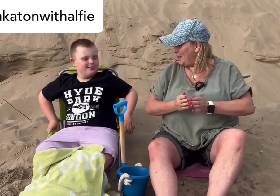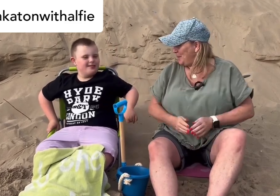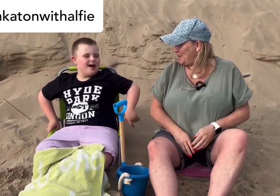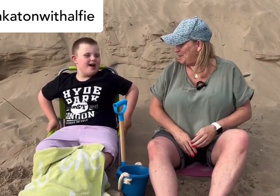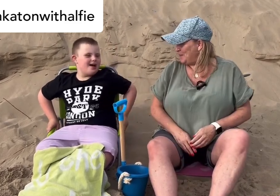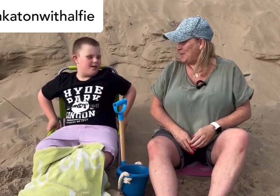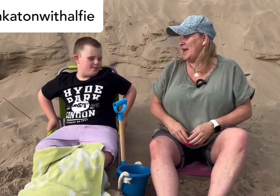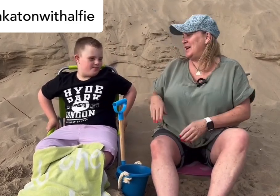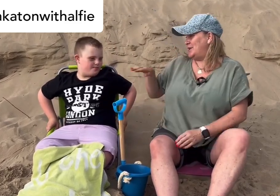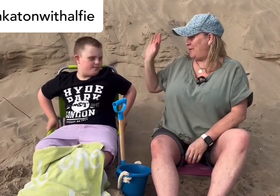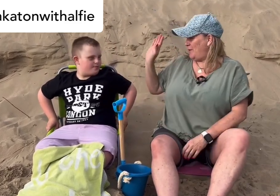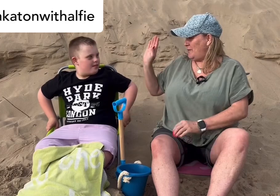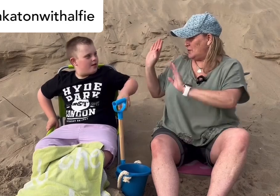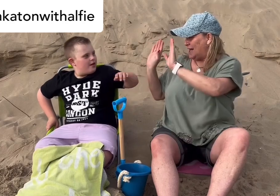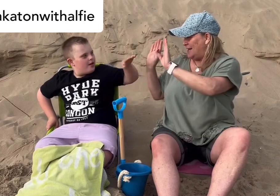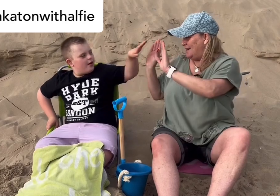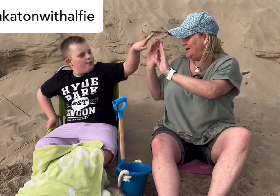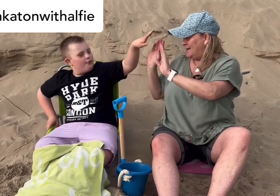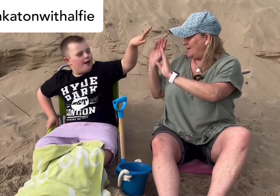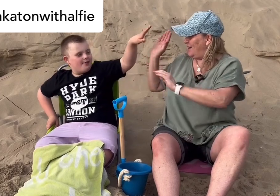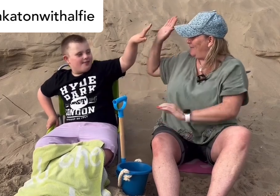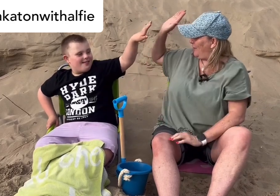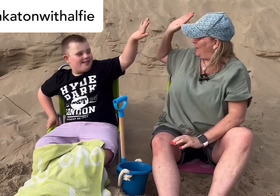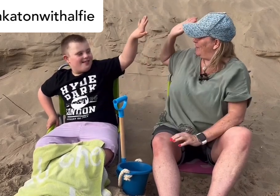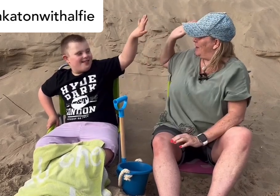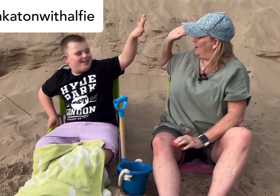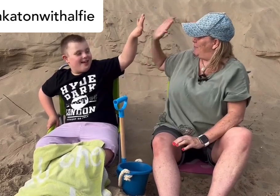Yeah. Do you want 5 or 10? Oh, what? 5. Yeah. Boom.